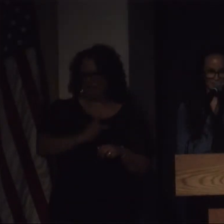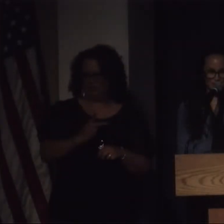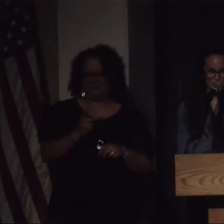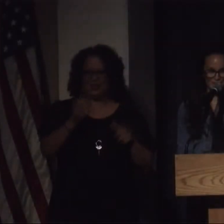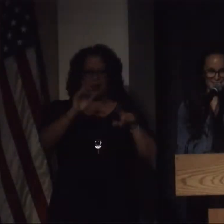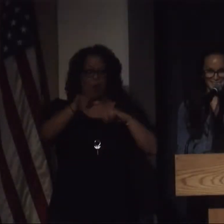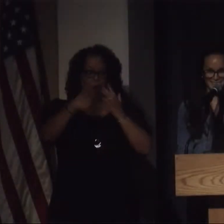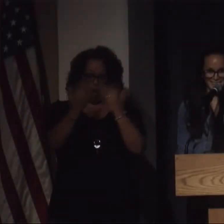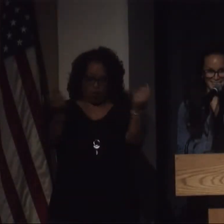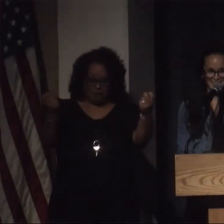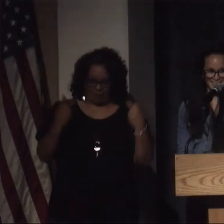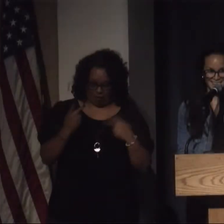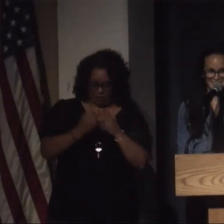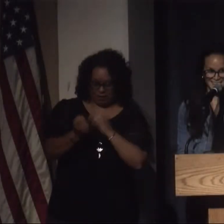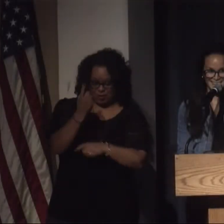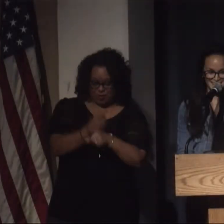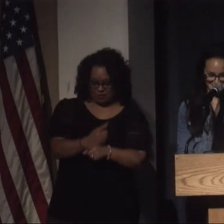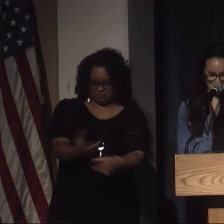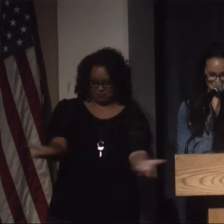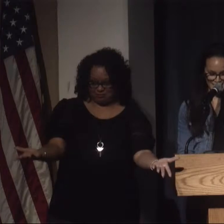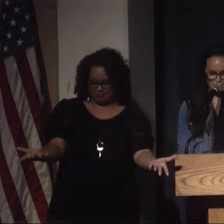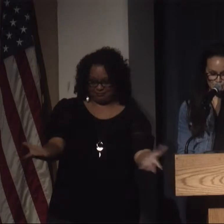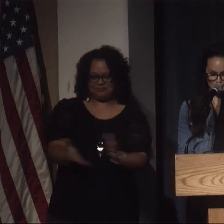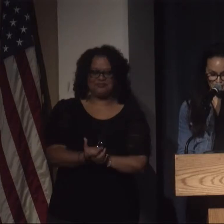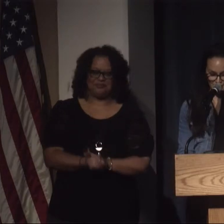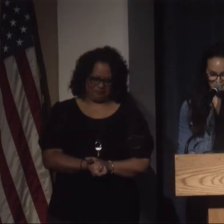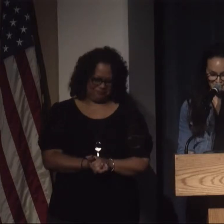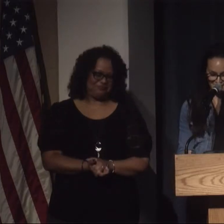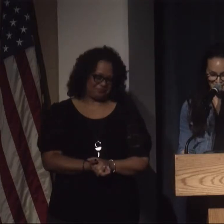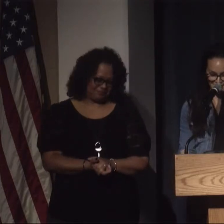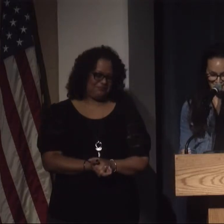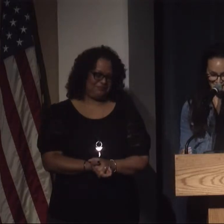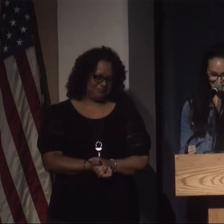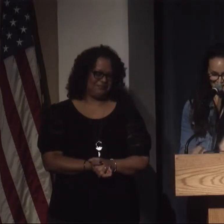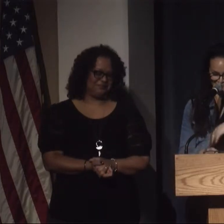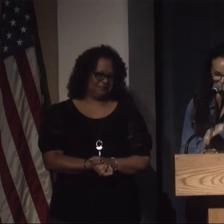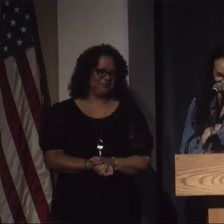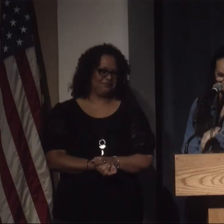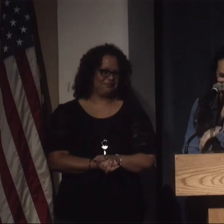back next year too, right? Yeah, you better.